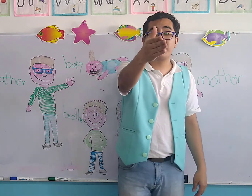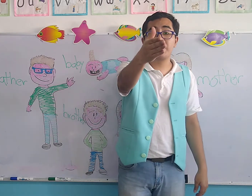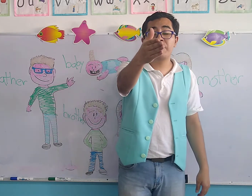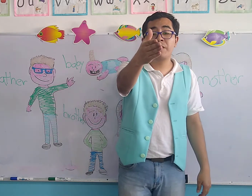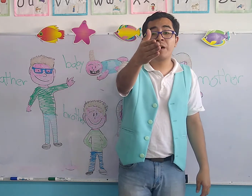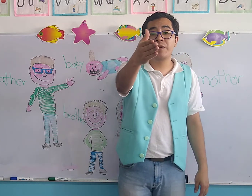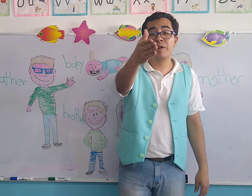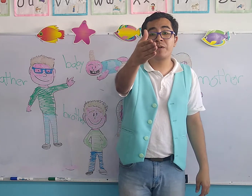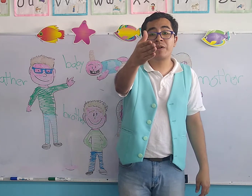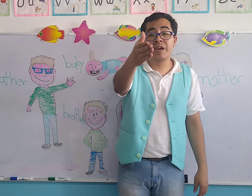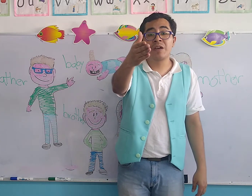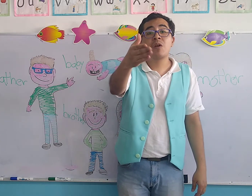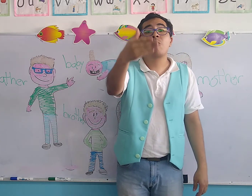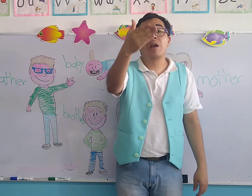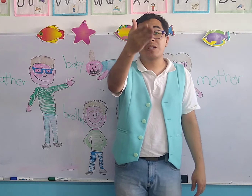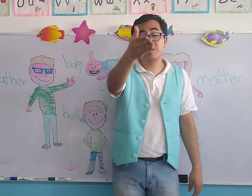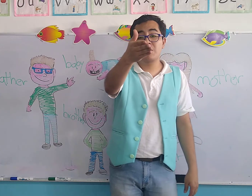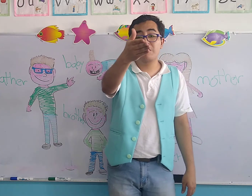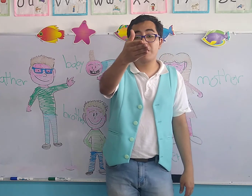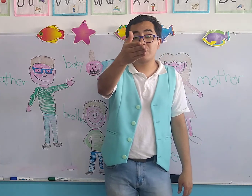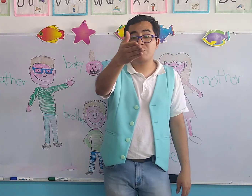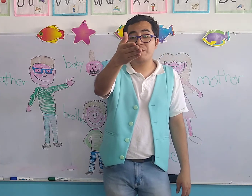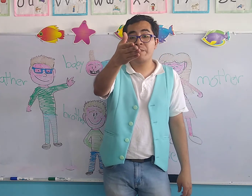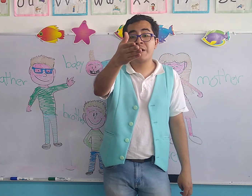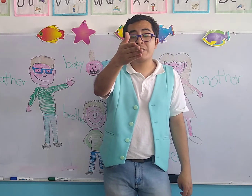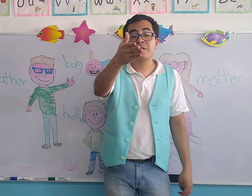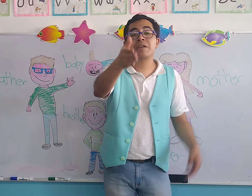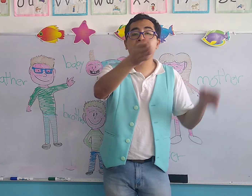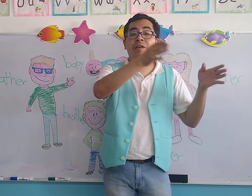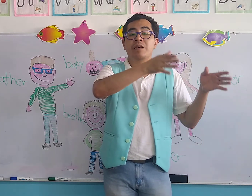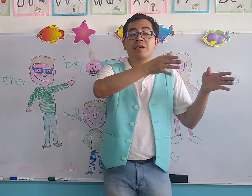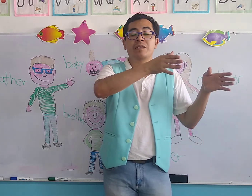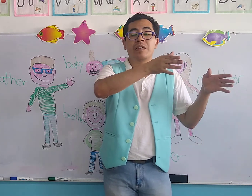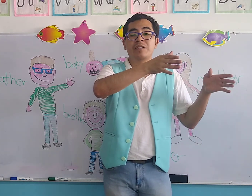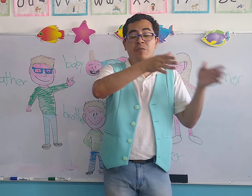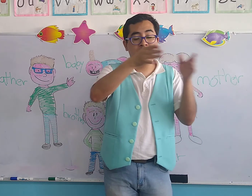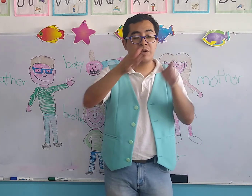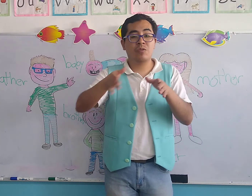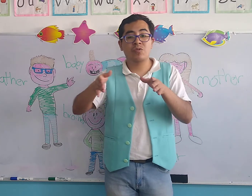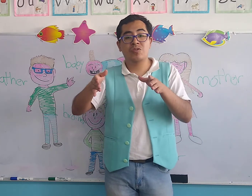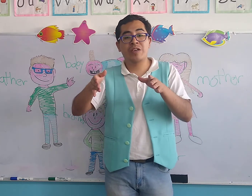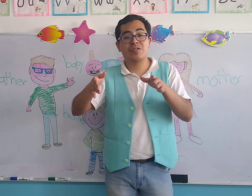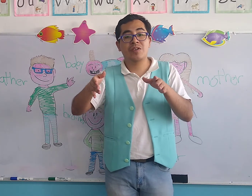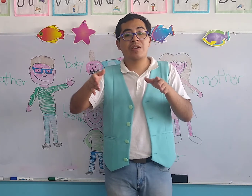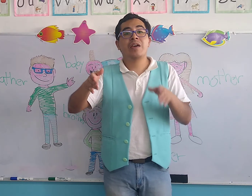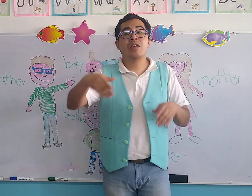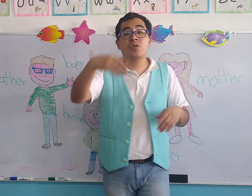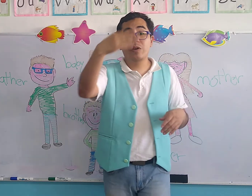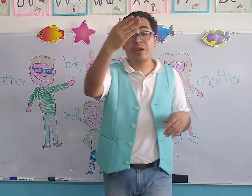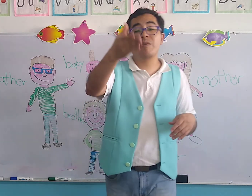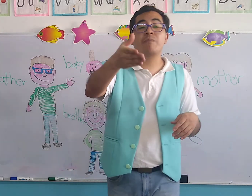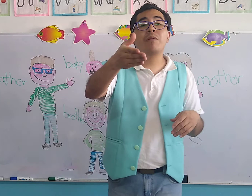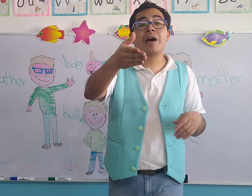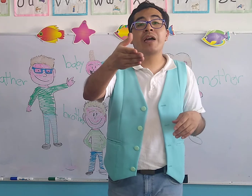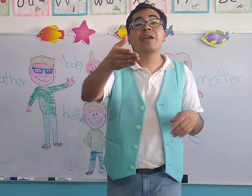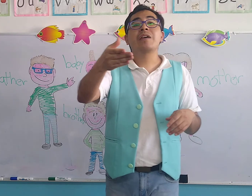your father, okay? ¿Cuál es el nombre de su papá? Si es que se encuentra con ustedes. And you can reply